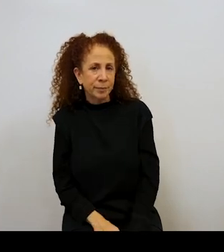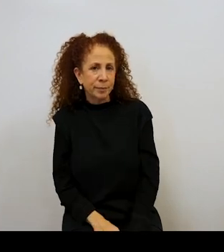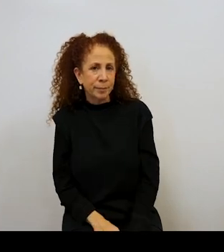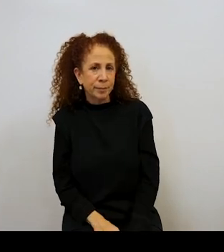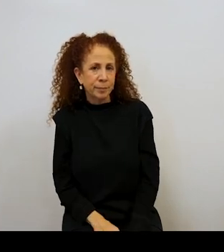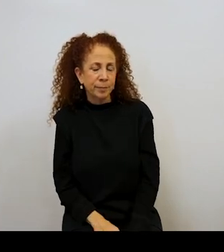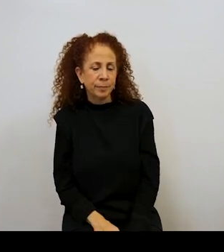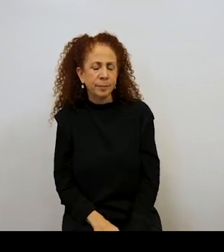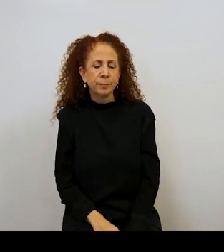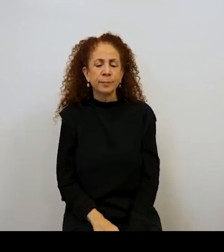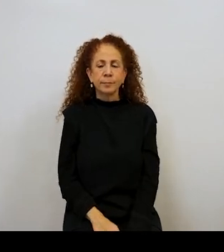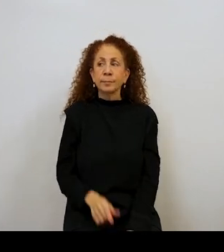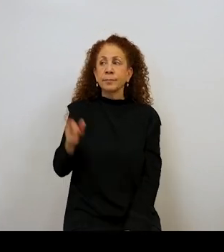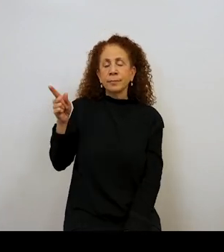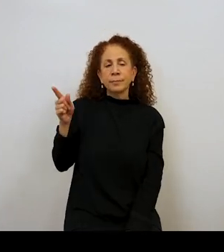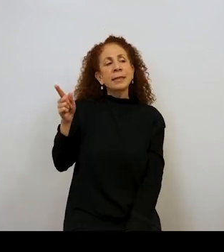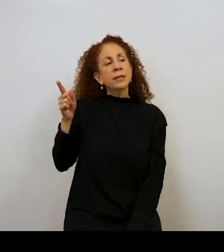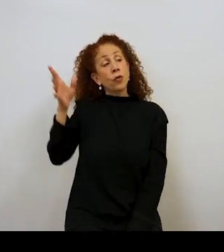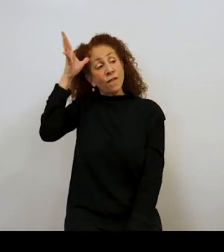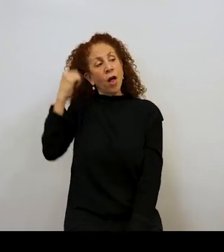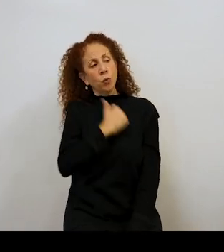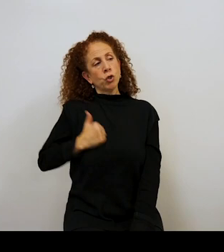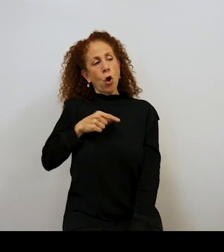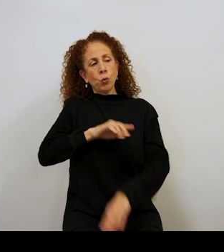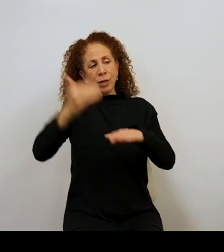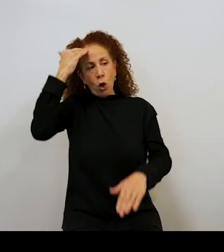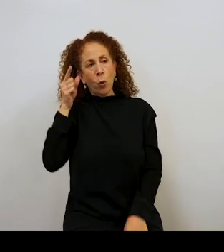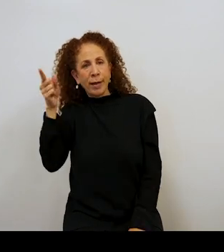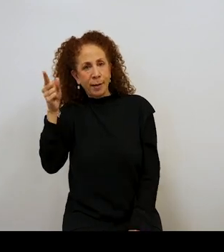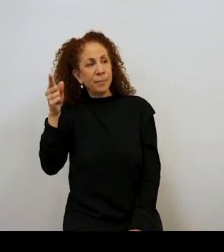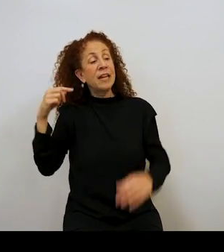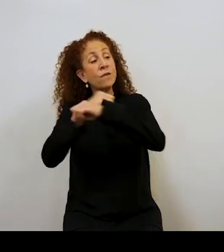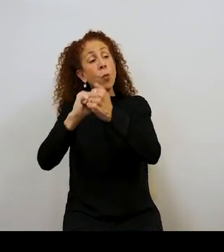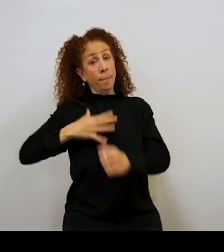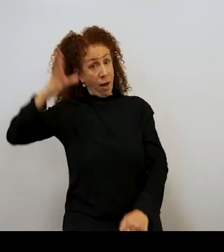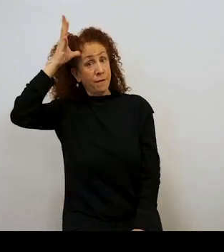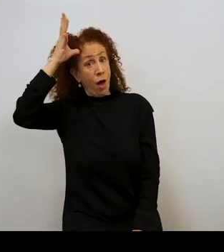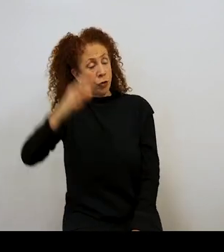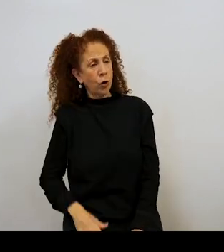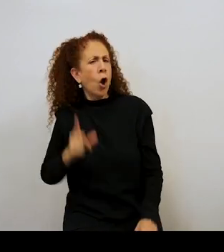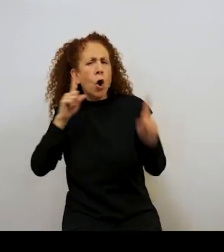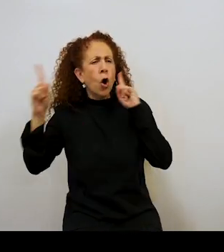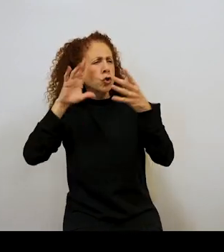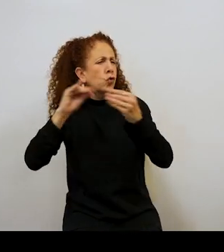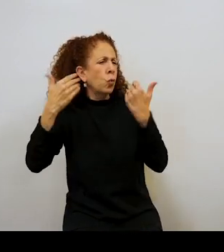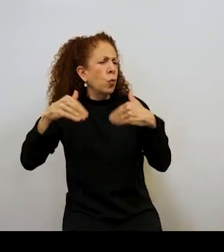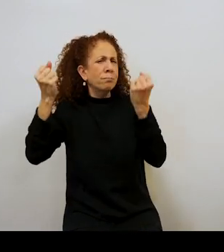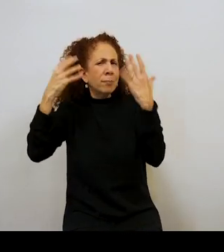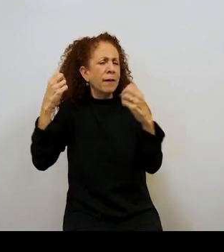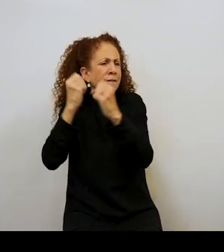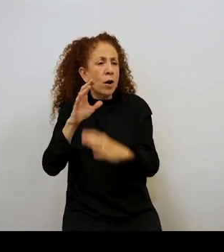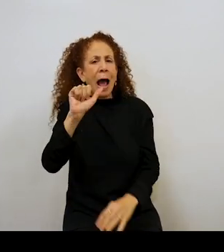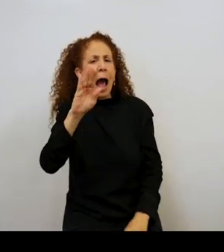"He regretted that," the stranger said, "that you never knew him. He fought with my father. I heard all the stories of the great warrior